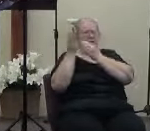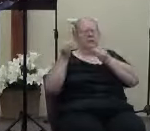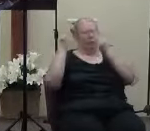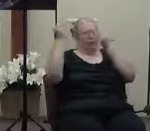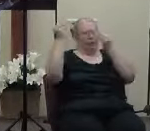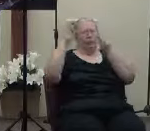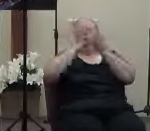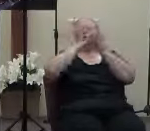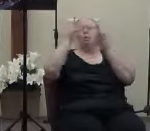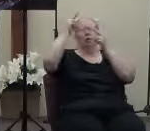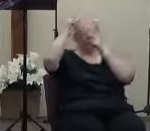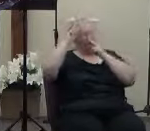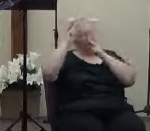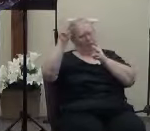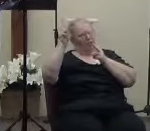honor.